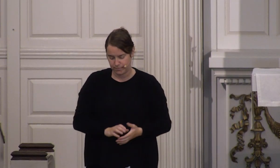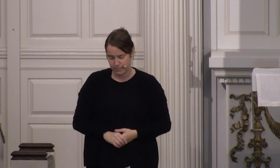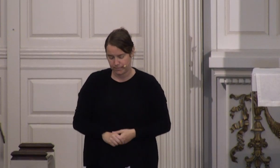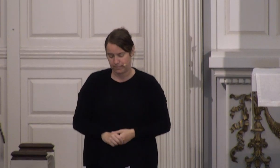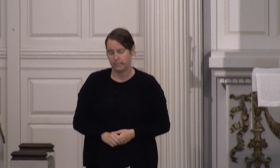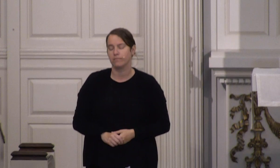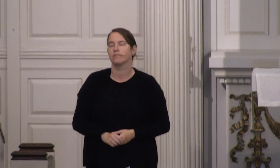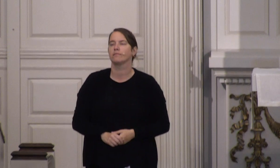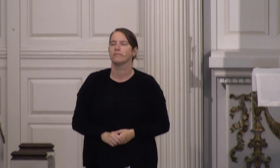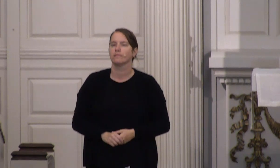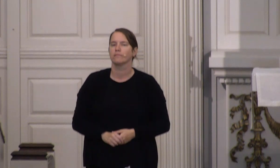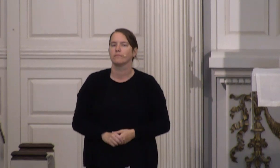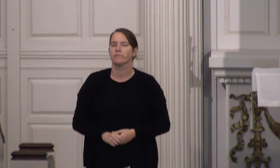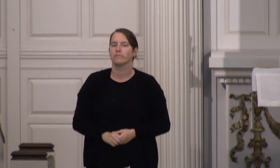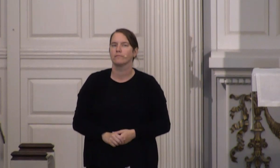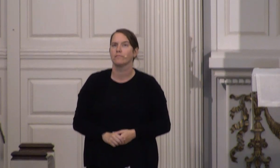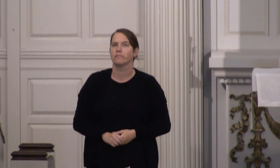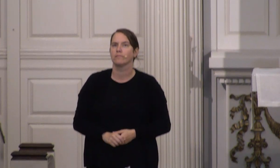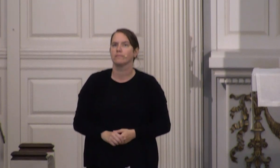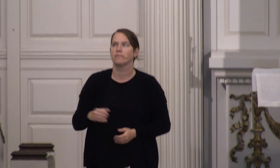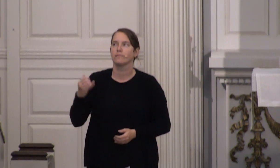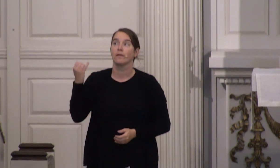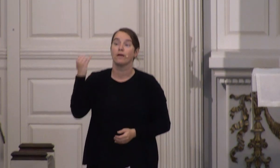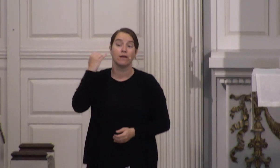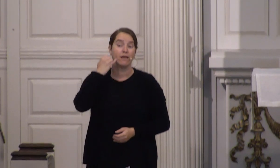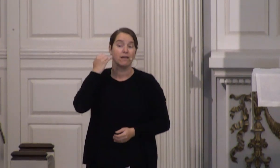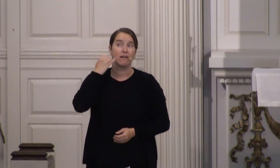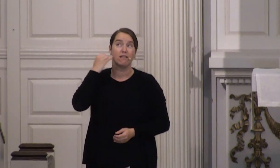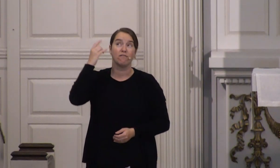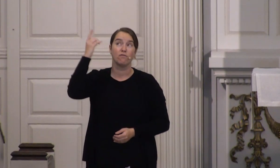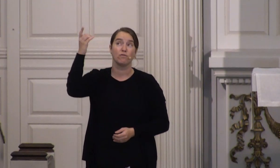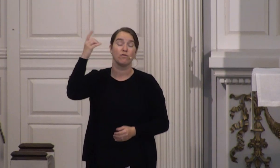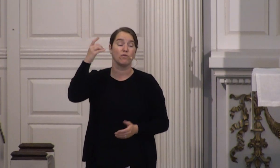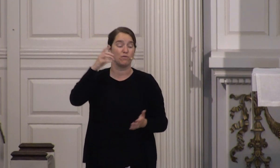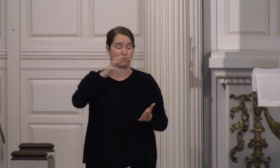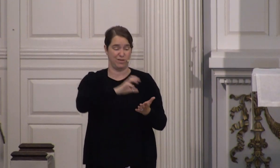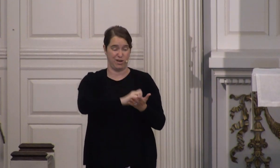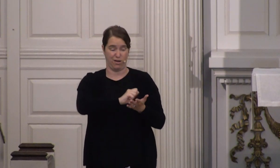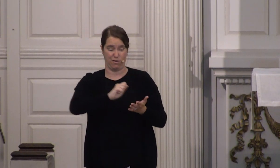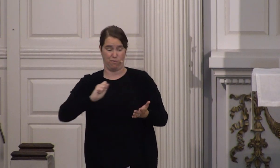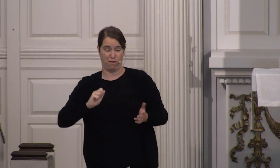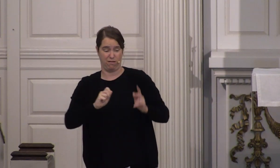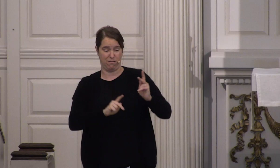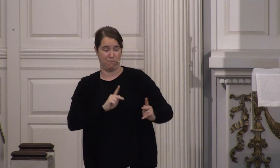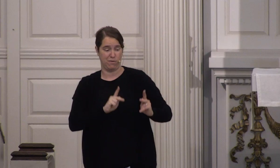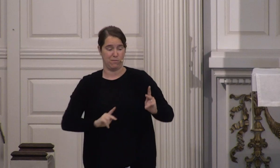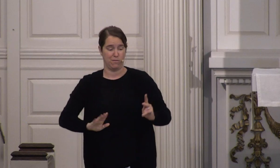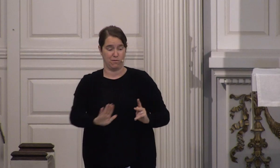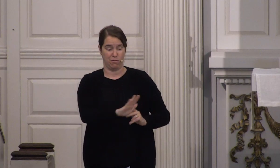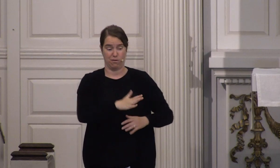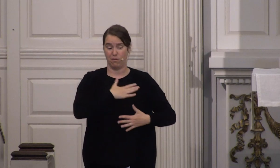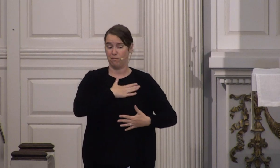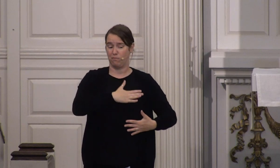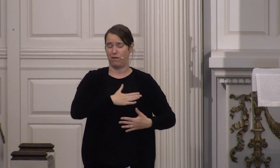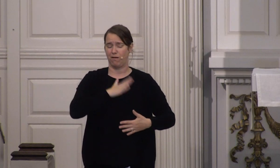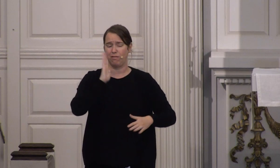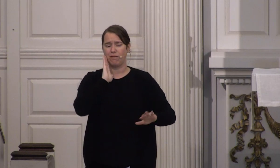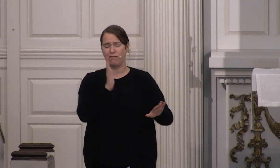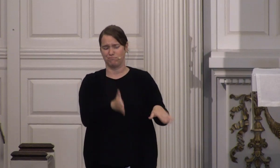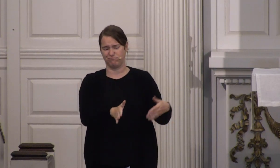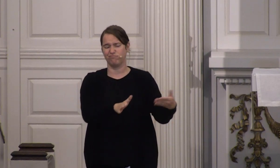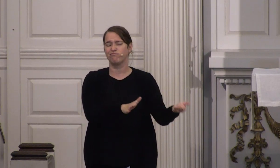earth. If you take away their breath, they perish and return to